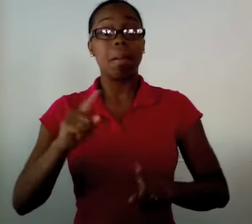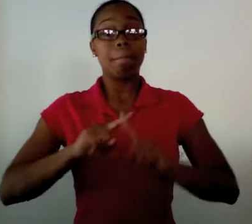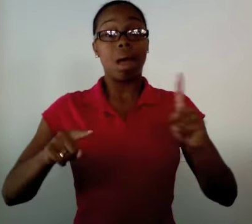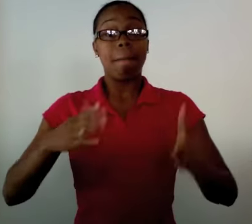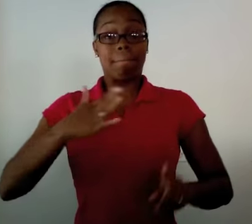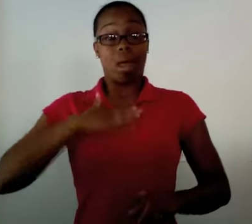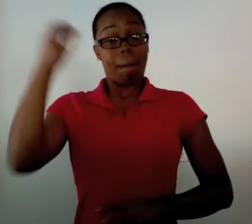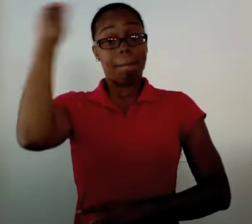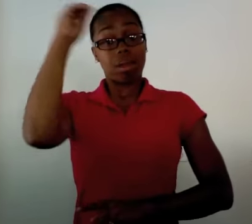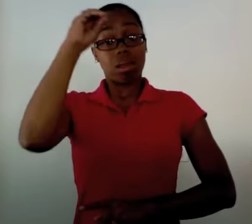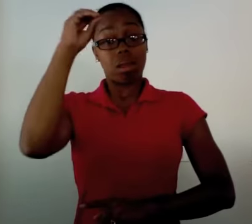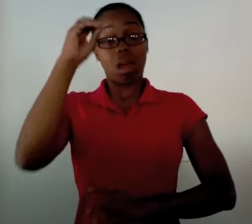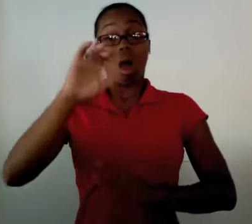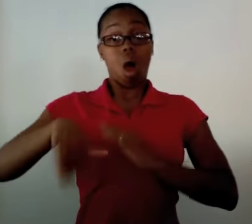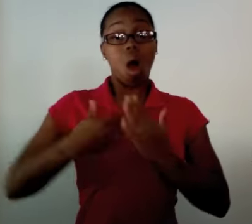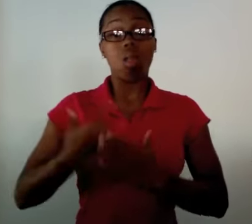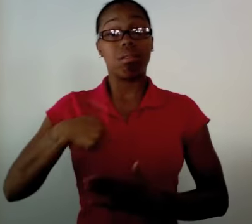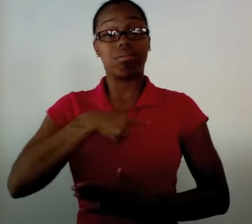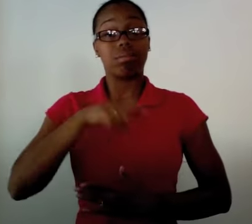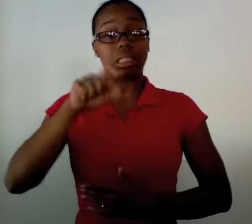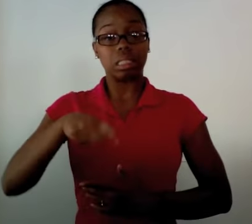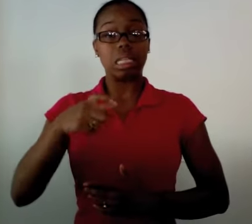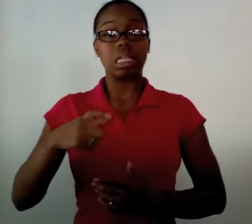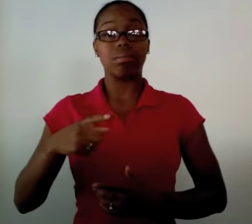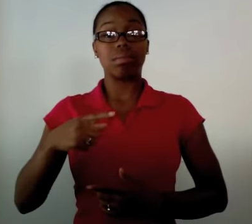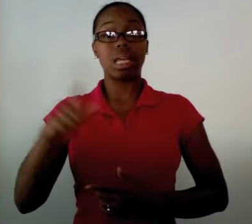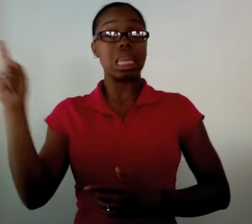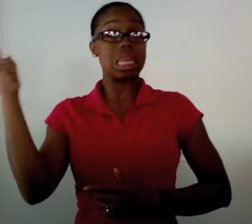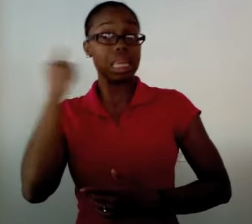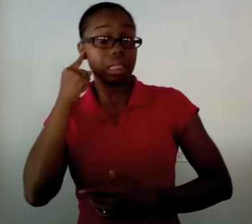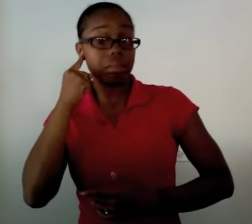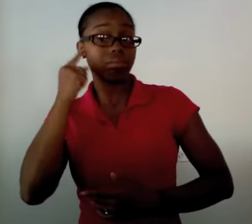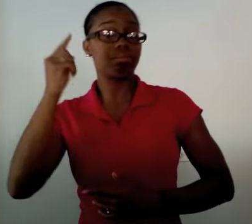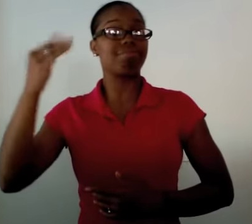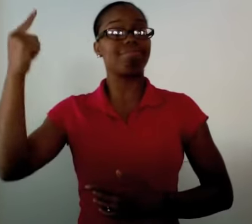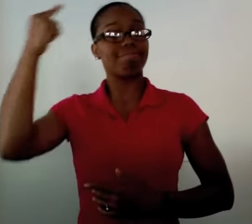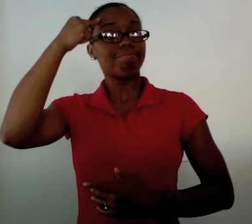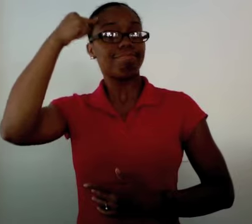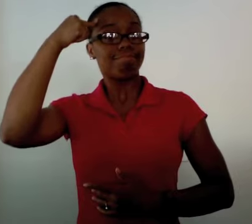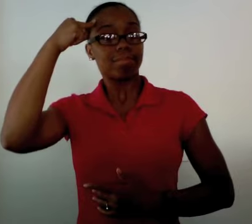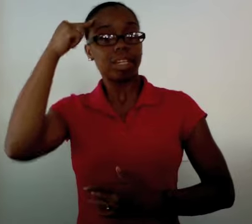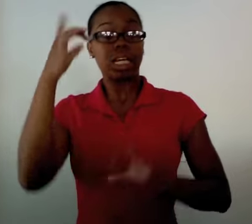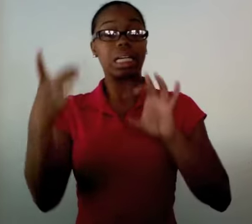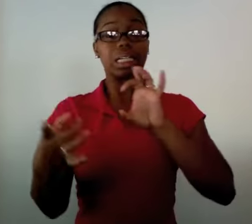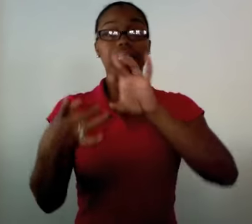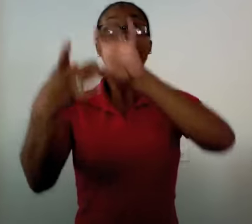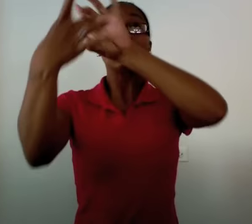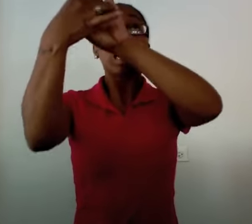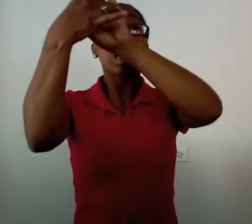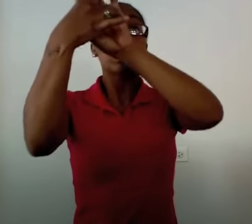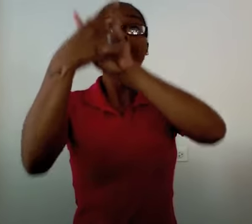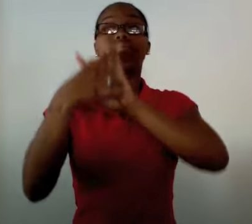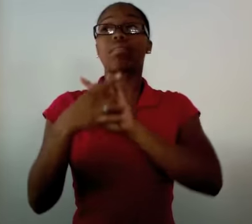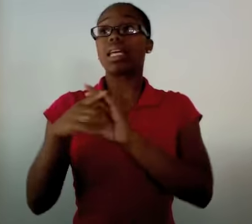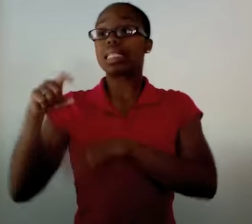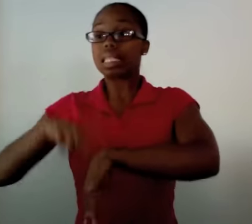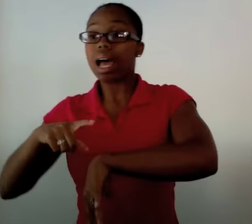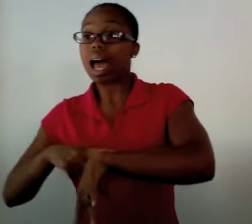listen consciously in order to live fully, connected in space and in time to the physical world around us, connected